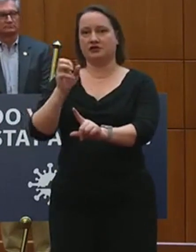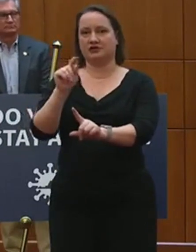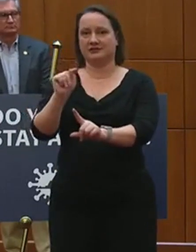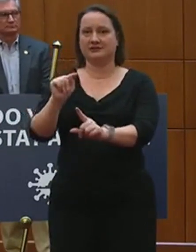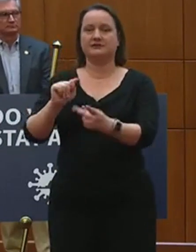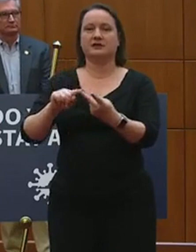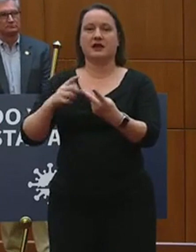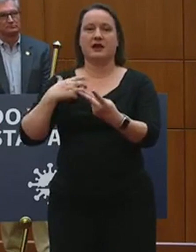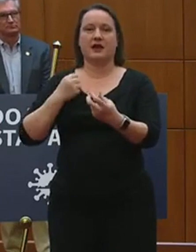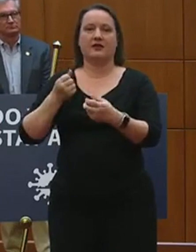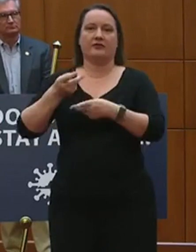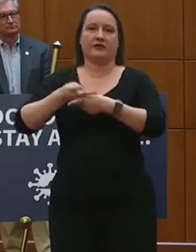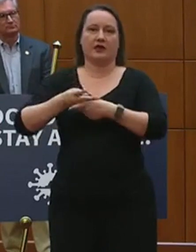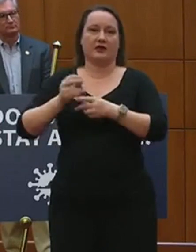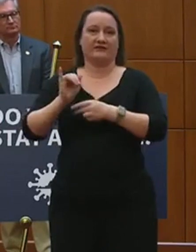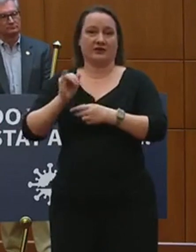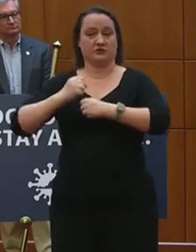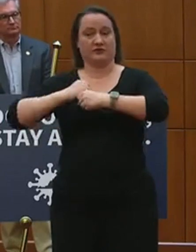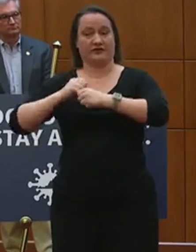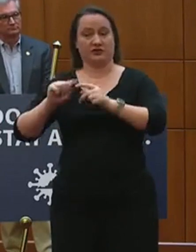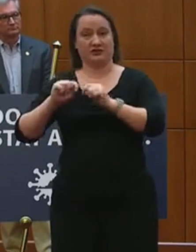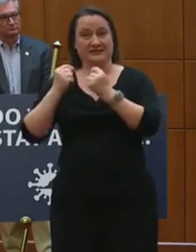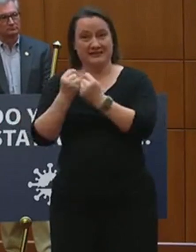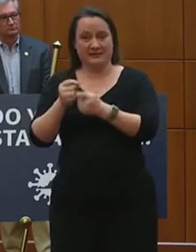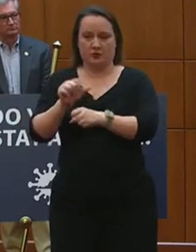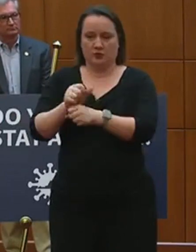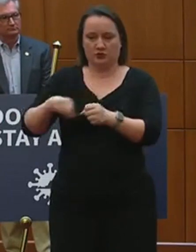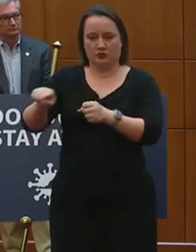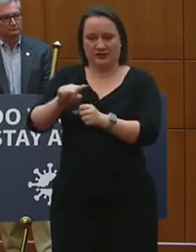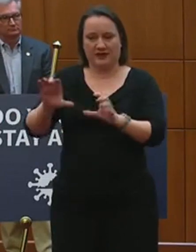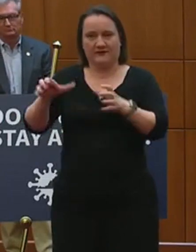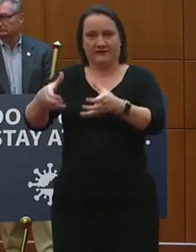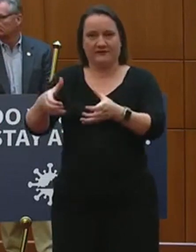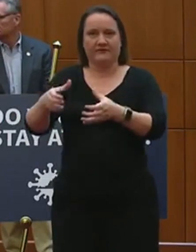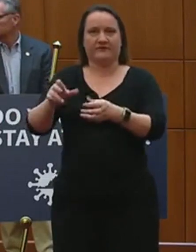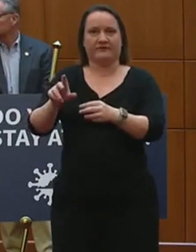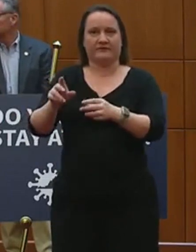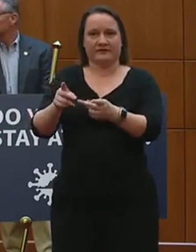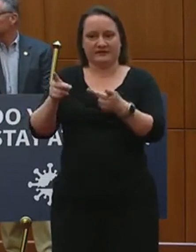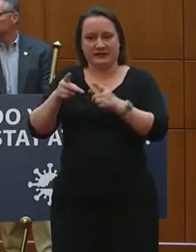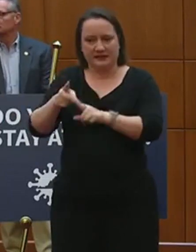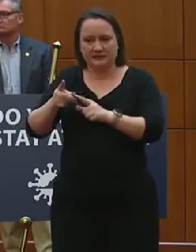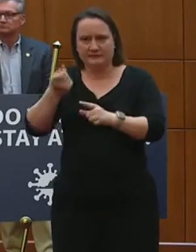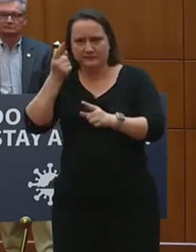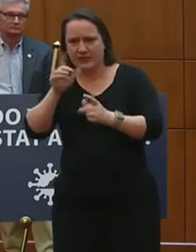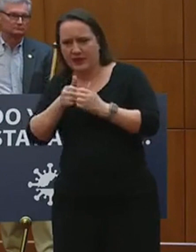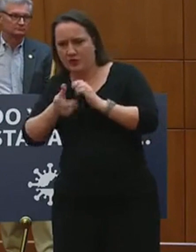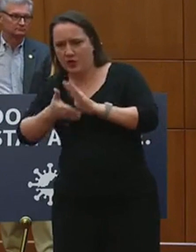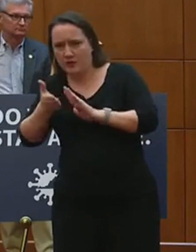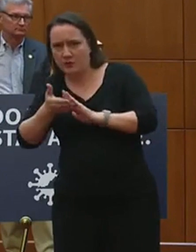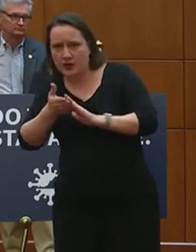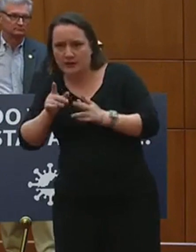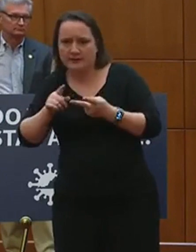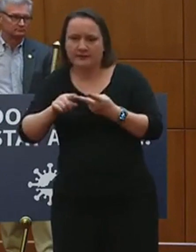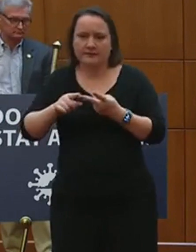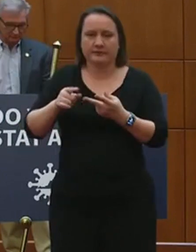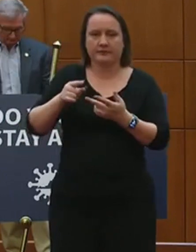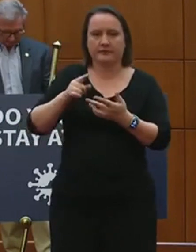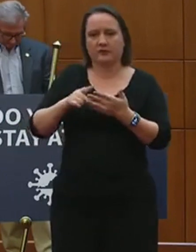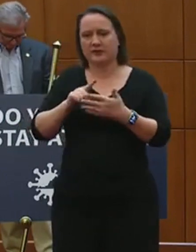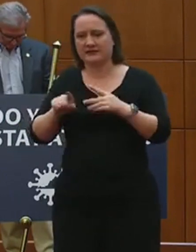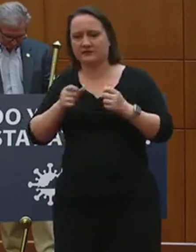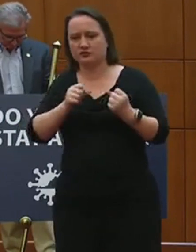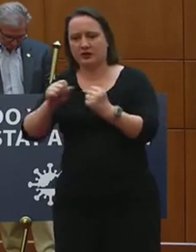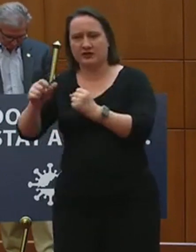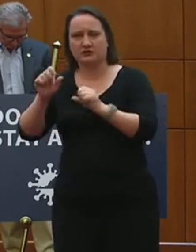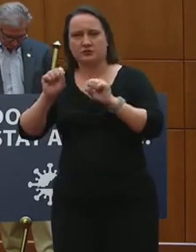infection prevention team works with that facility to understand how they're operating, what different strategies